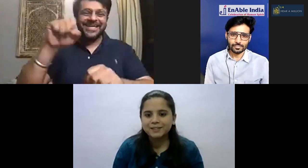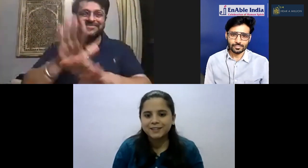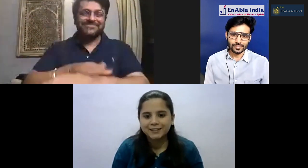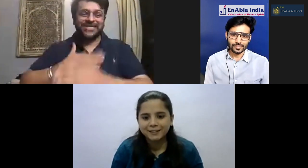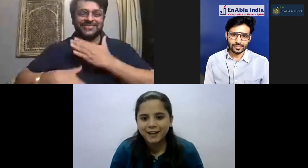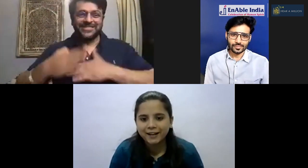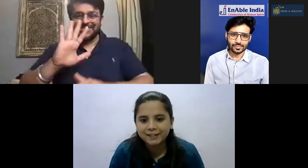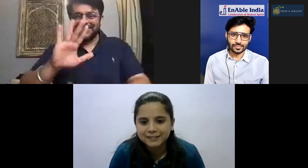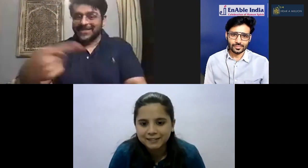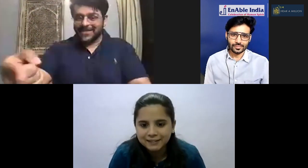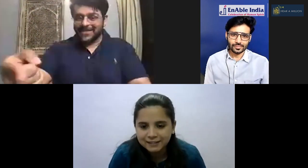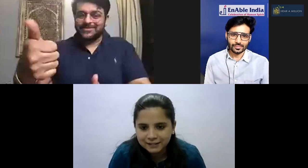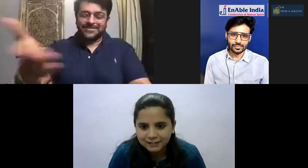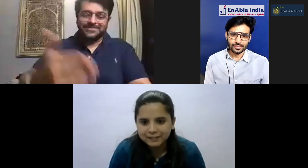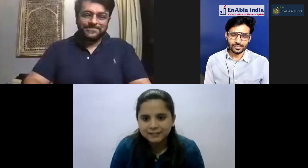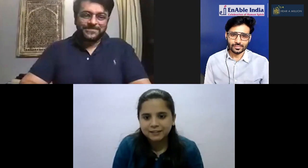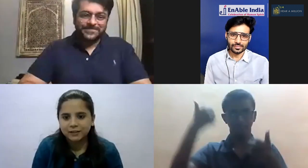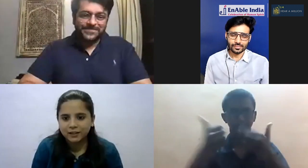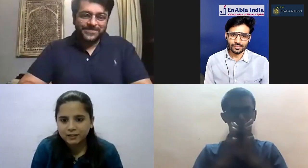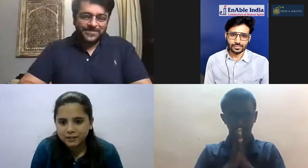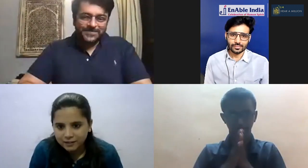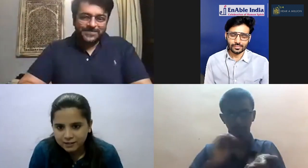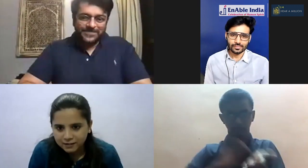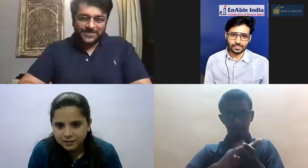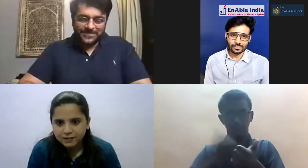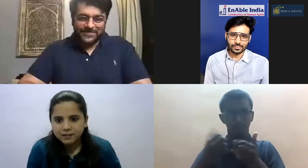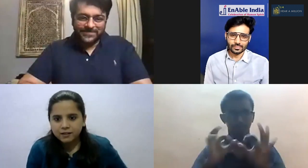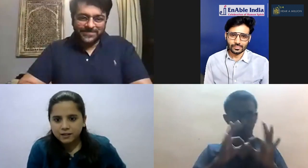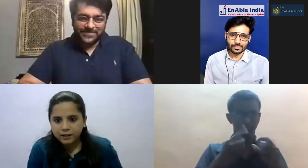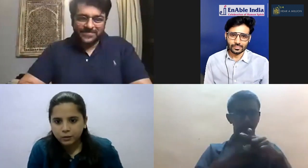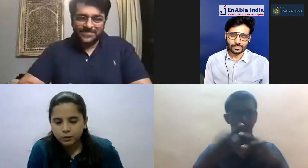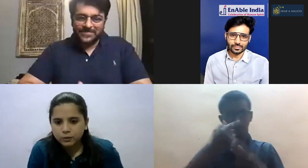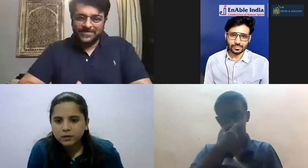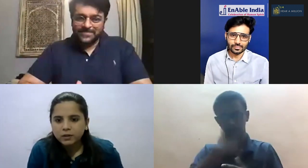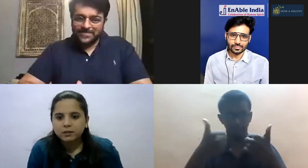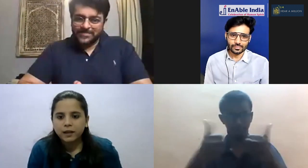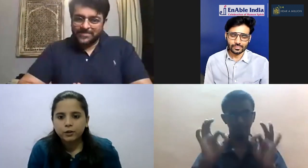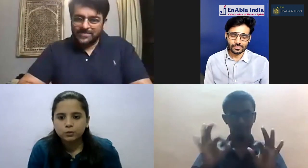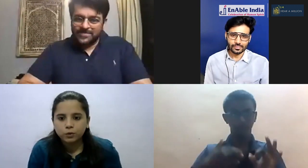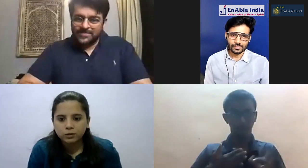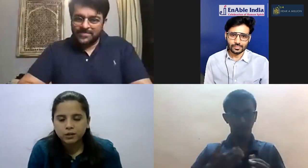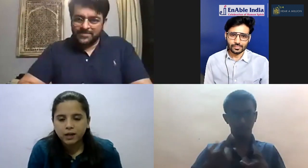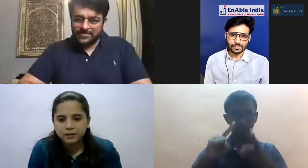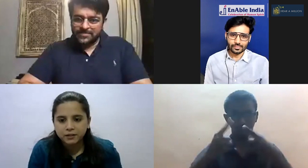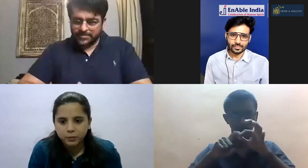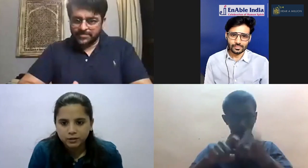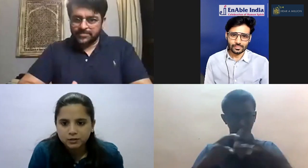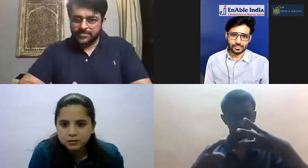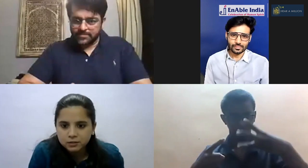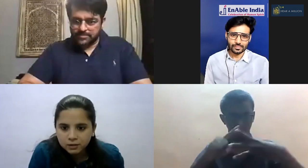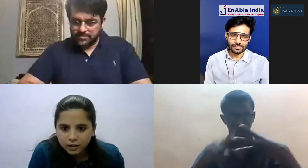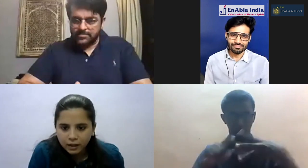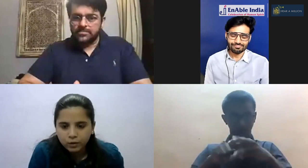Everyone is raising their hand. Okay. Hello. Thank you, doctor and the